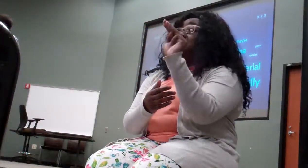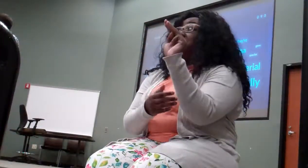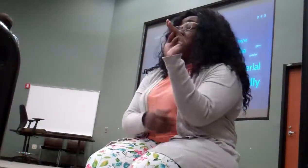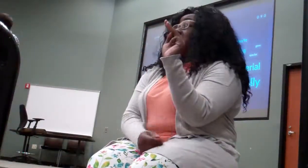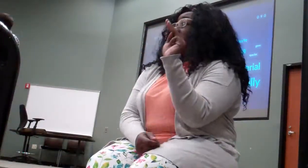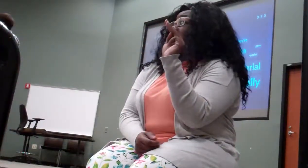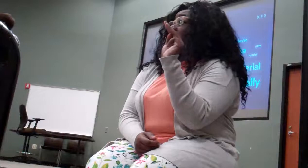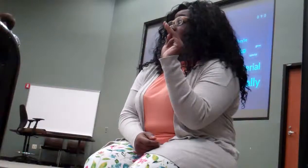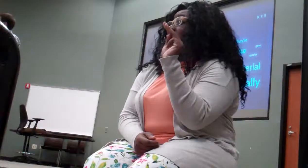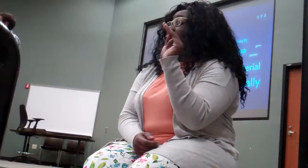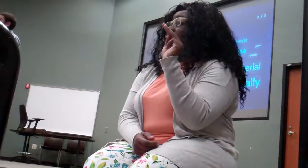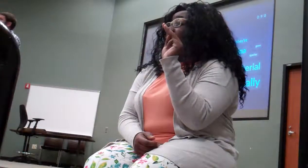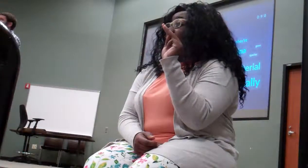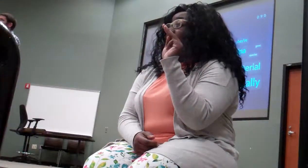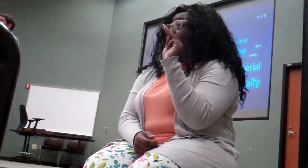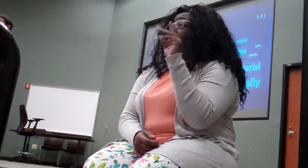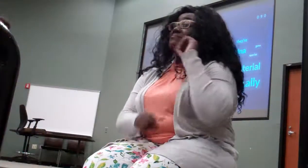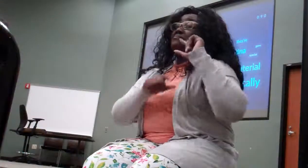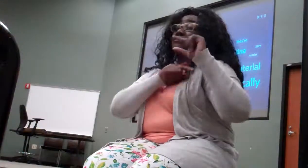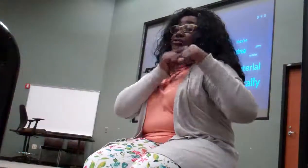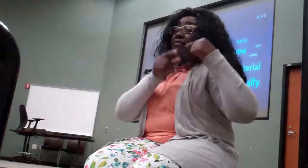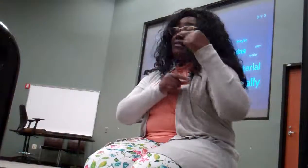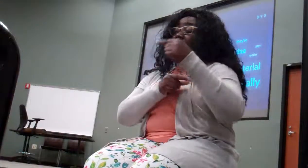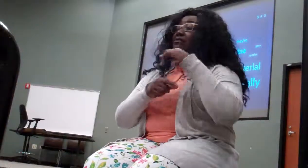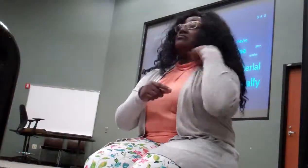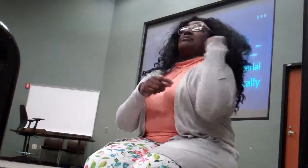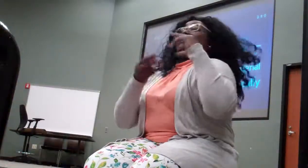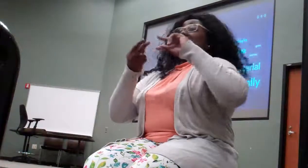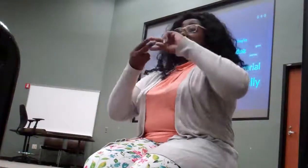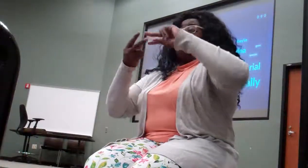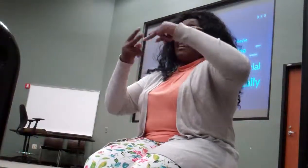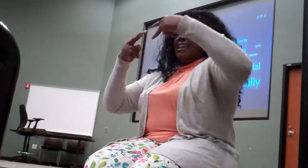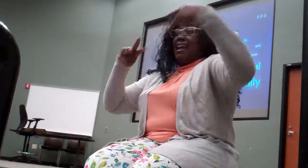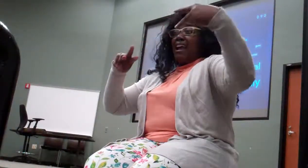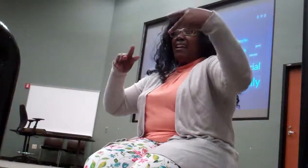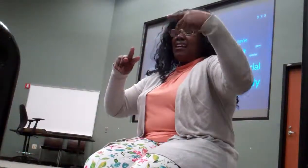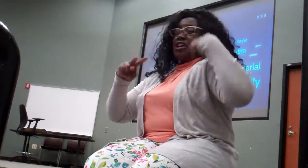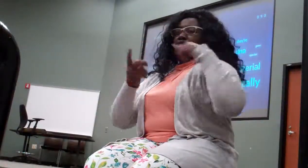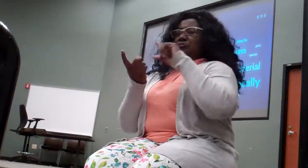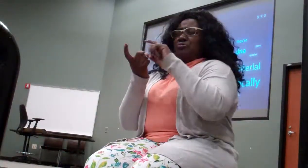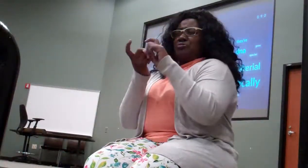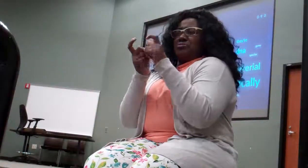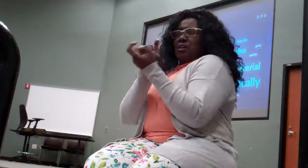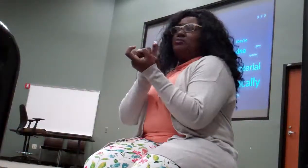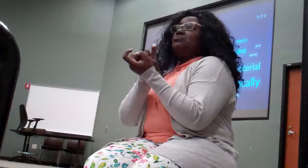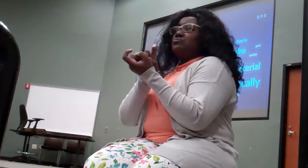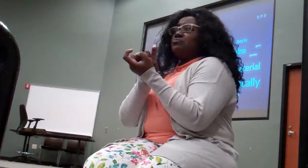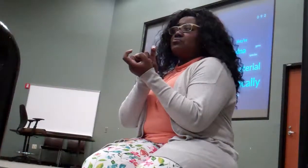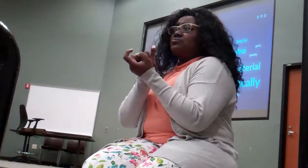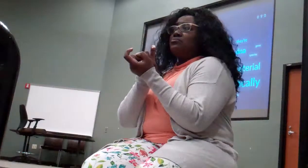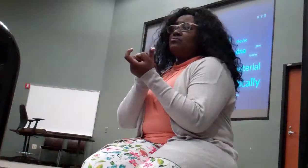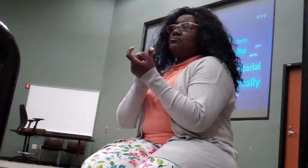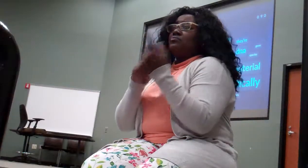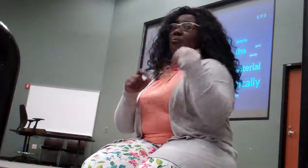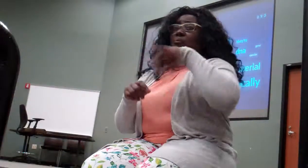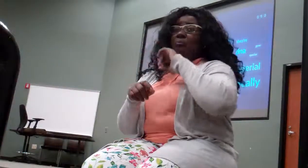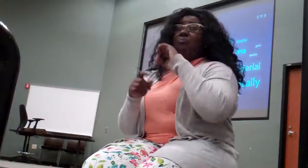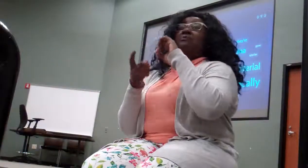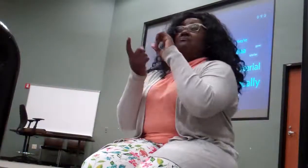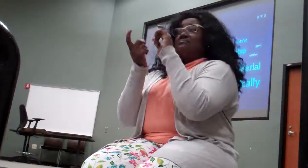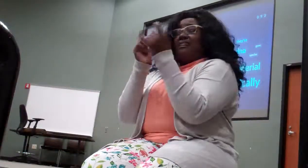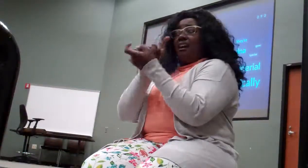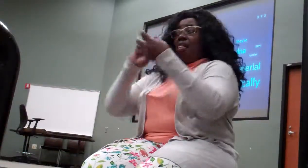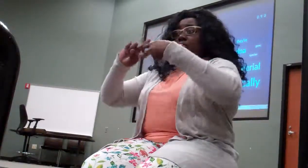have been genetically modified, that we've changed the DNA in some manner. Right? Some way we've changed and we've altered the